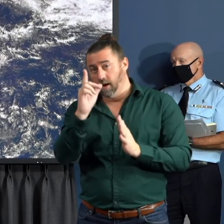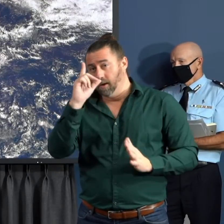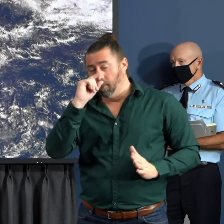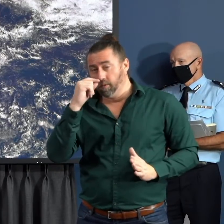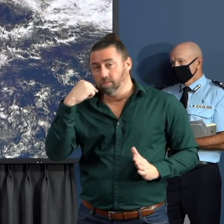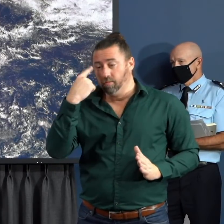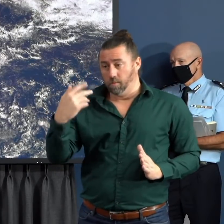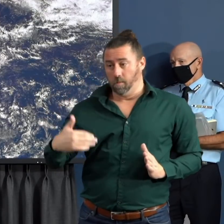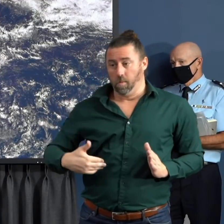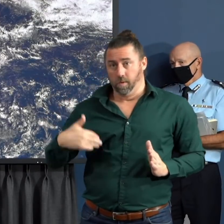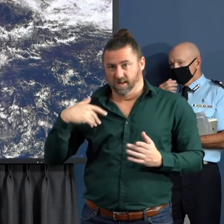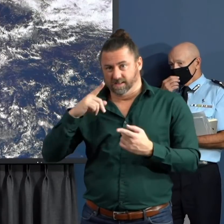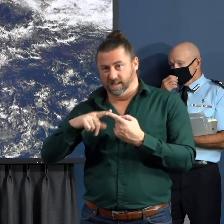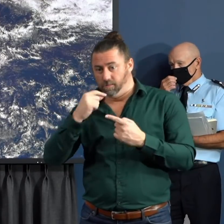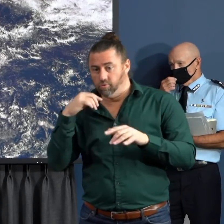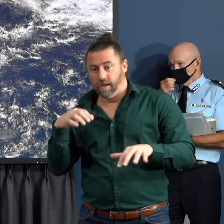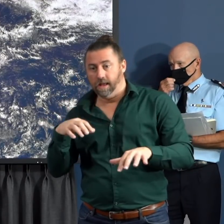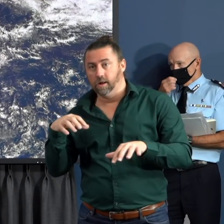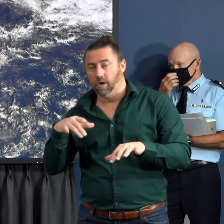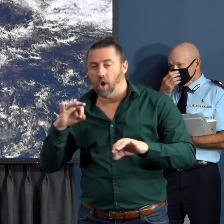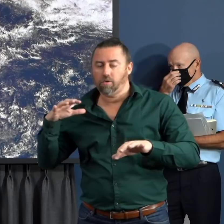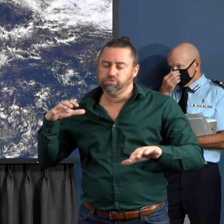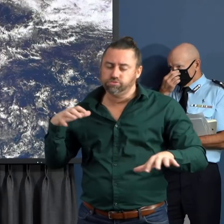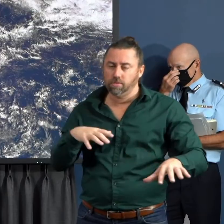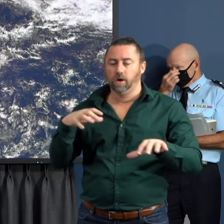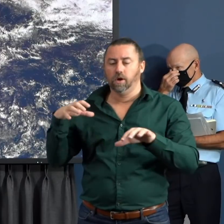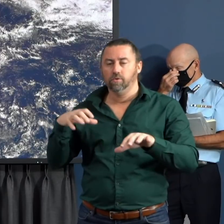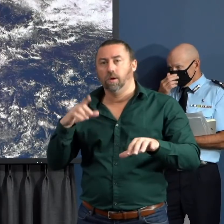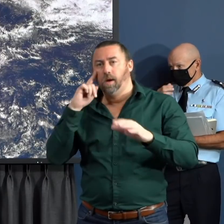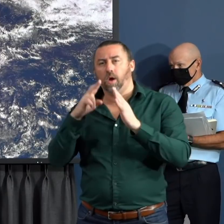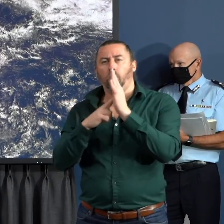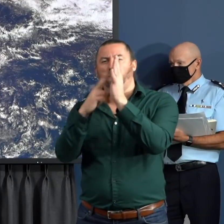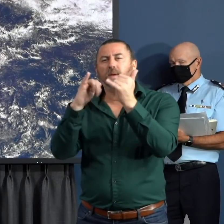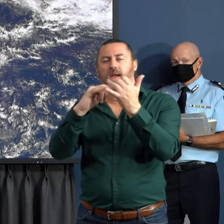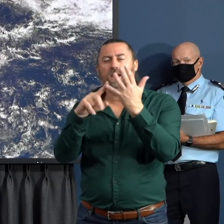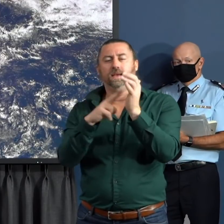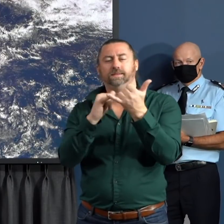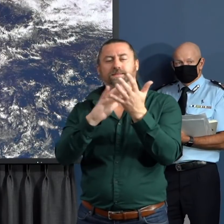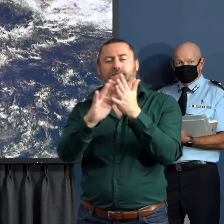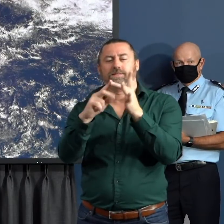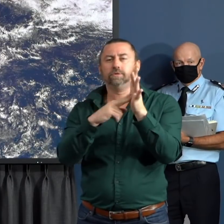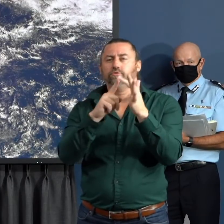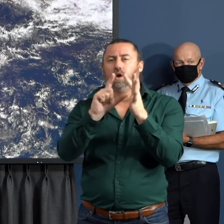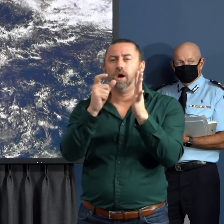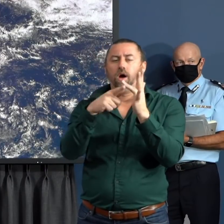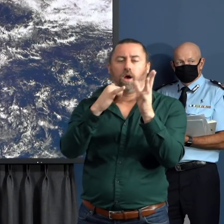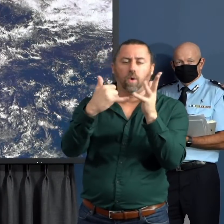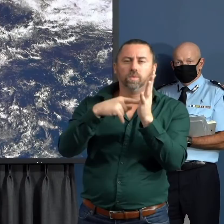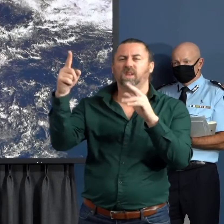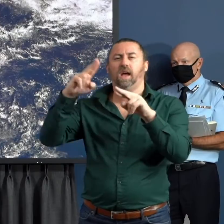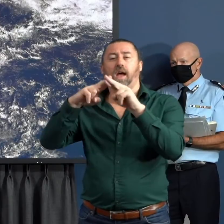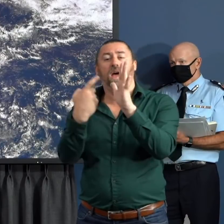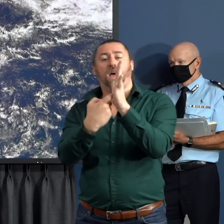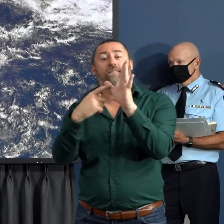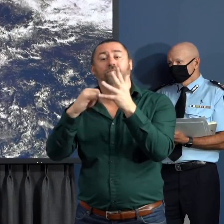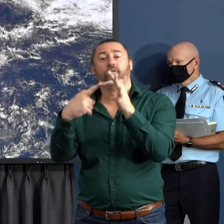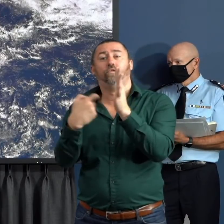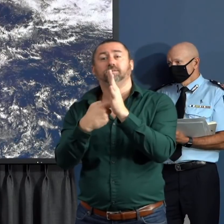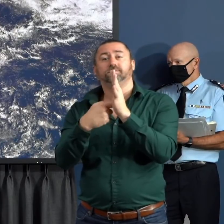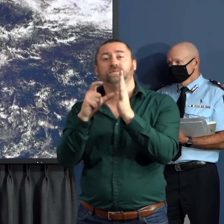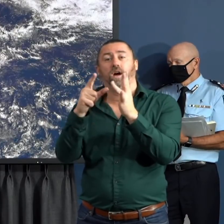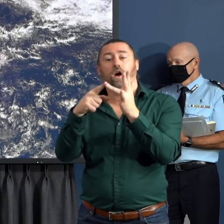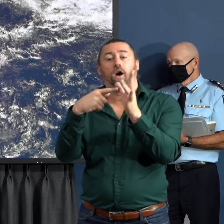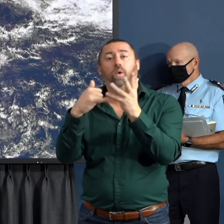tomorrow. So we have seen a clearance in the northern areas, so Sunshine Coast, Fraser Coast. However, it's worth noting that these